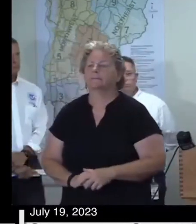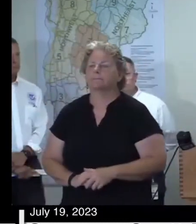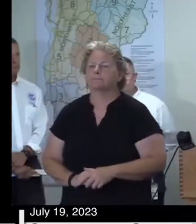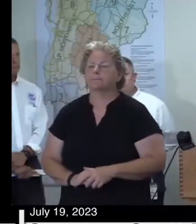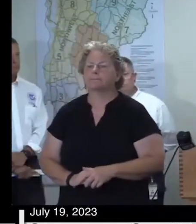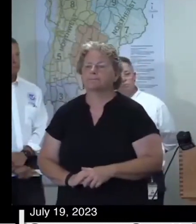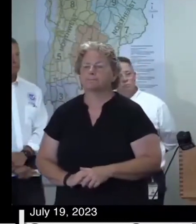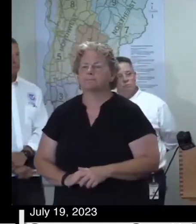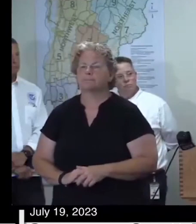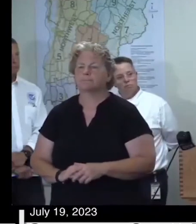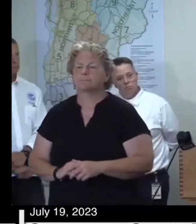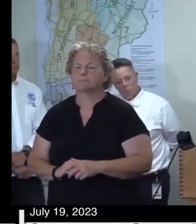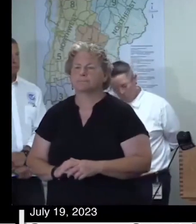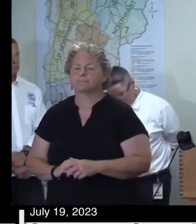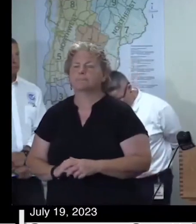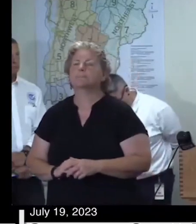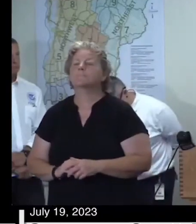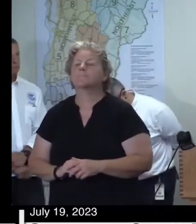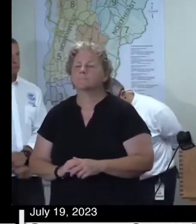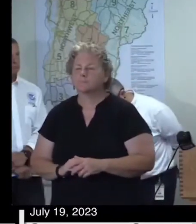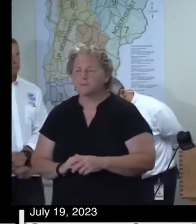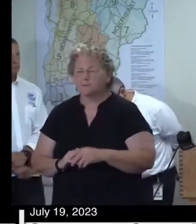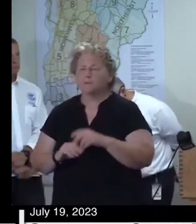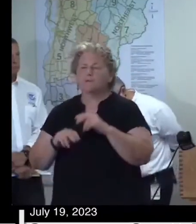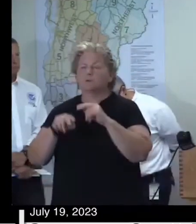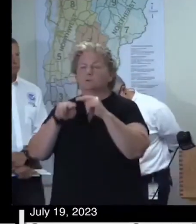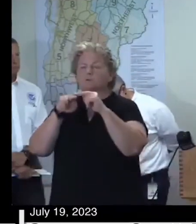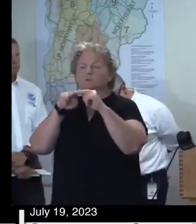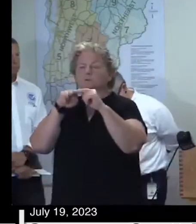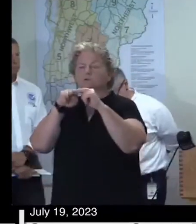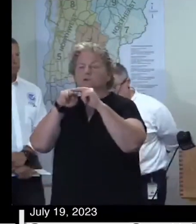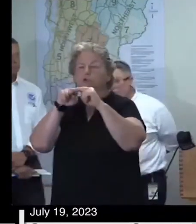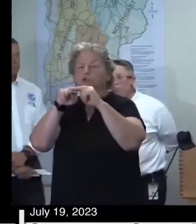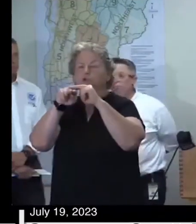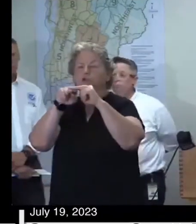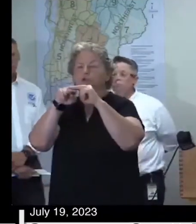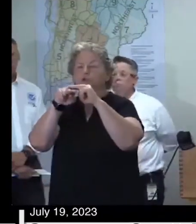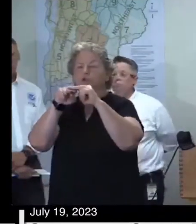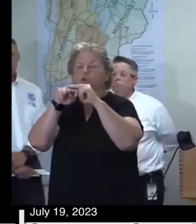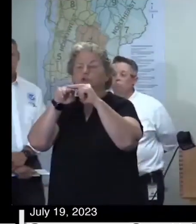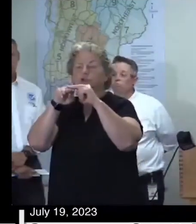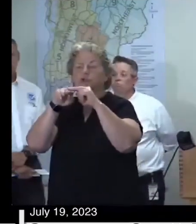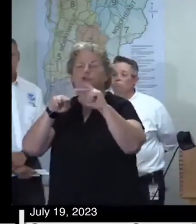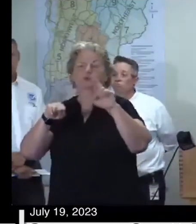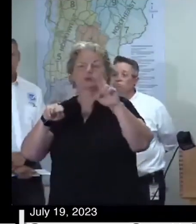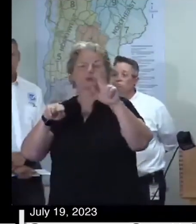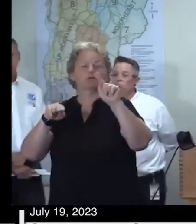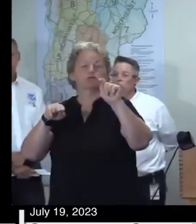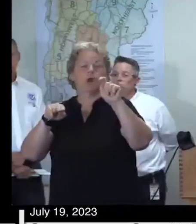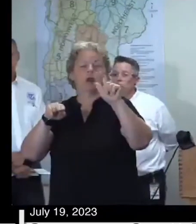primarily the Green Mount Railroad between Rutland and Bellis Falls. Thank you.